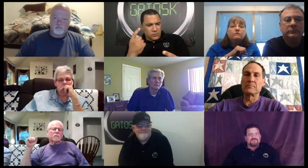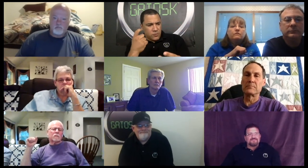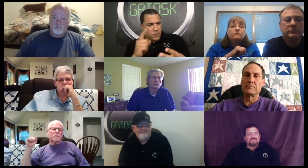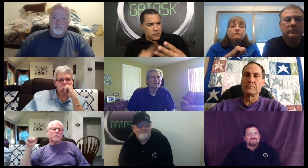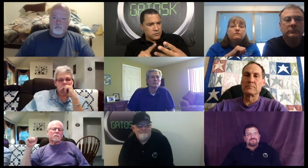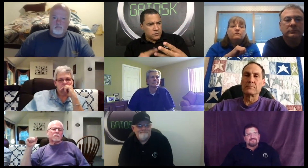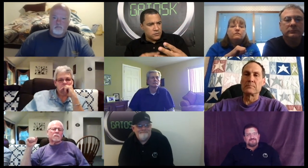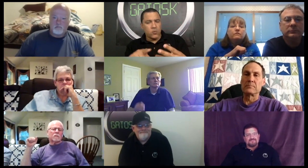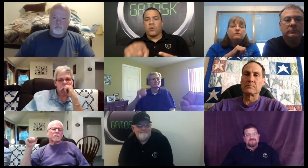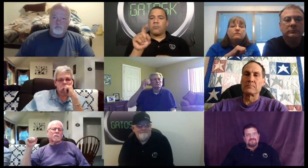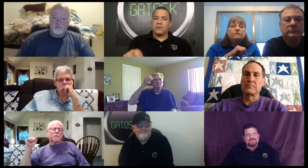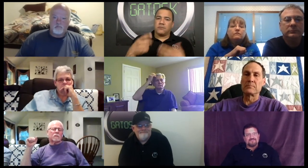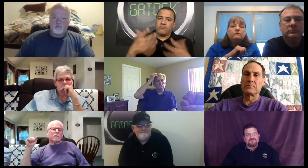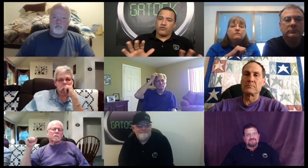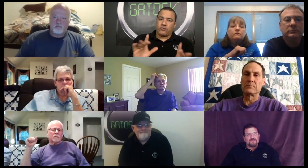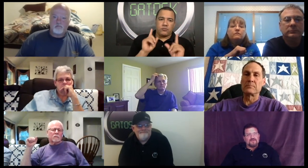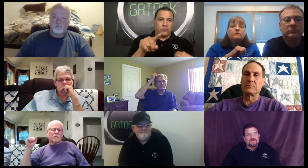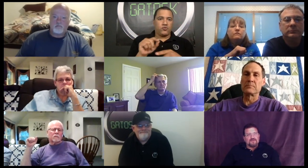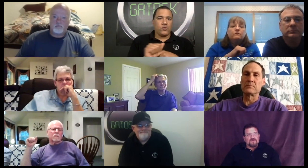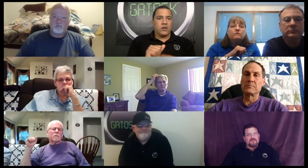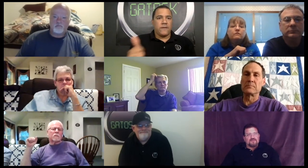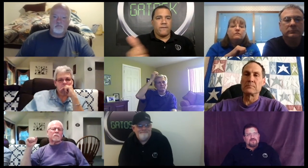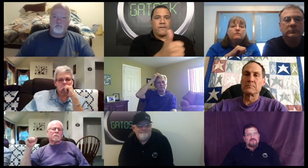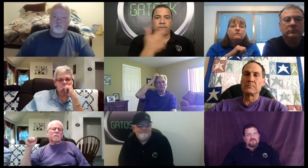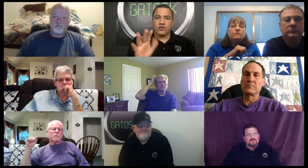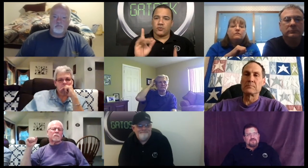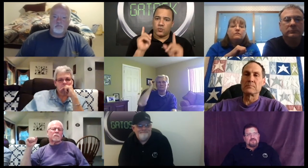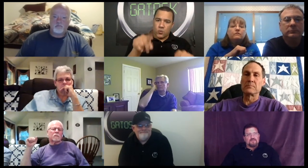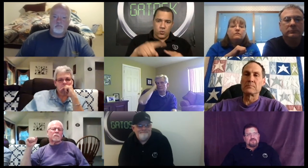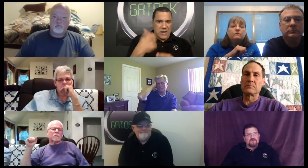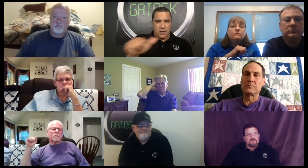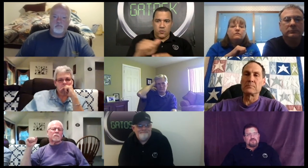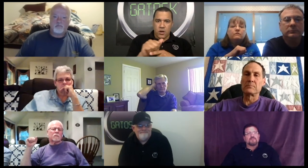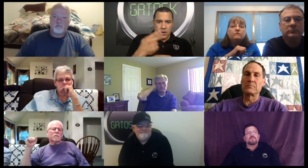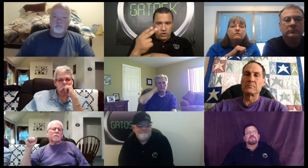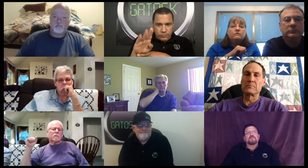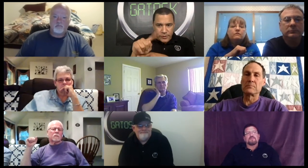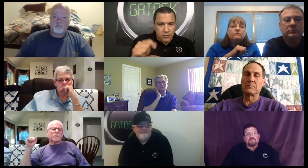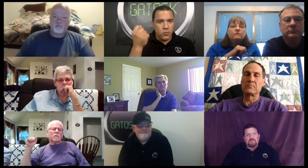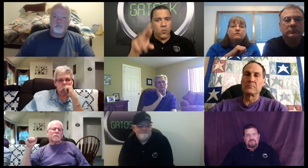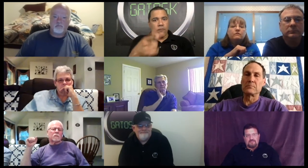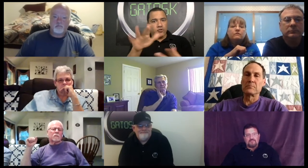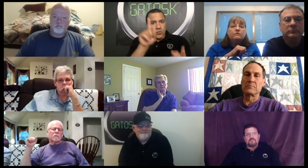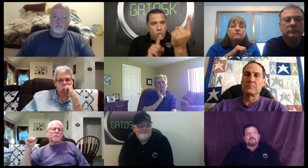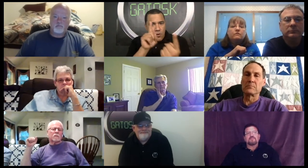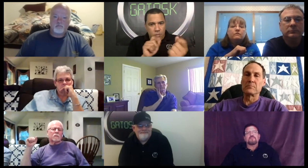period. And another one is you need to have completed the training. To any training, HBT